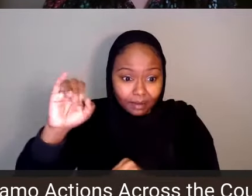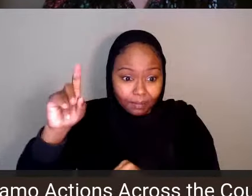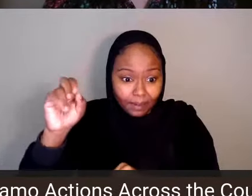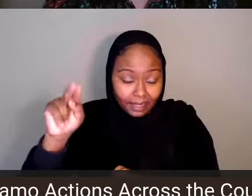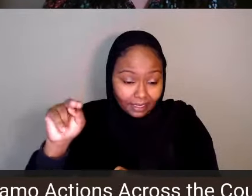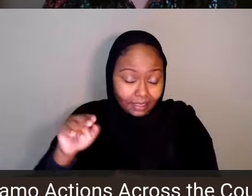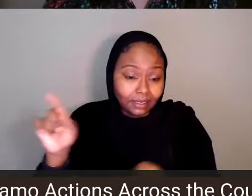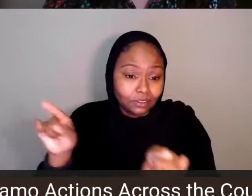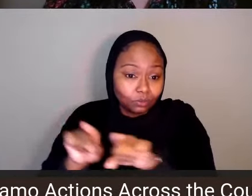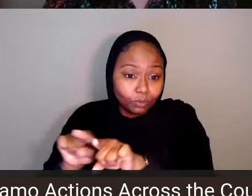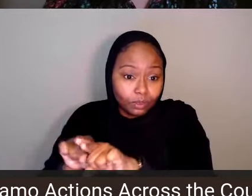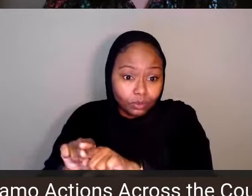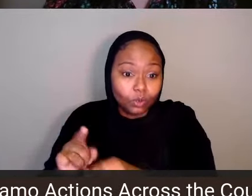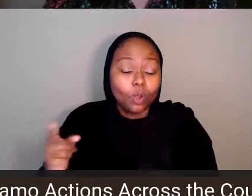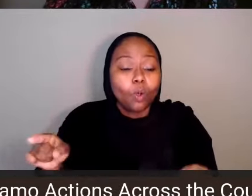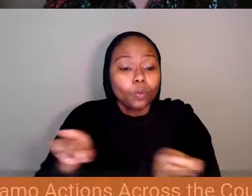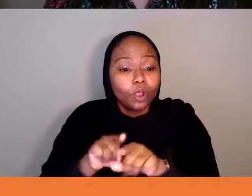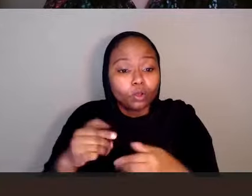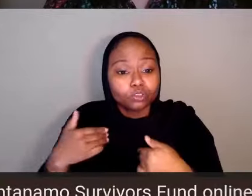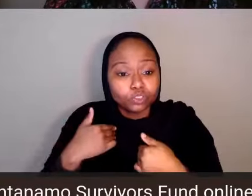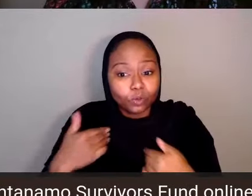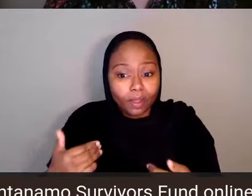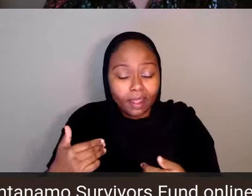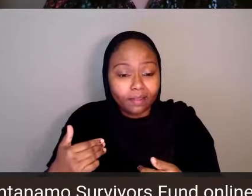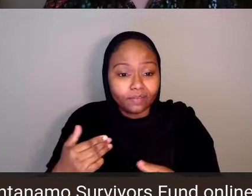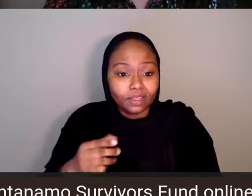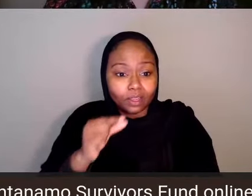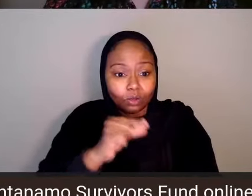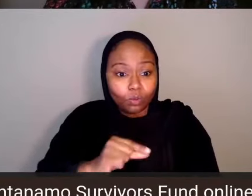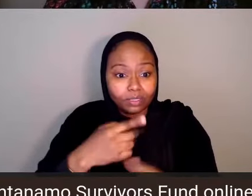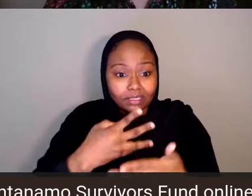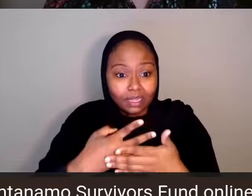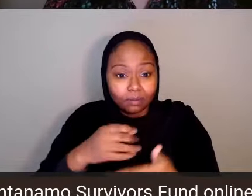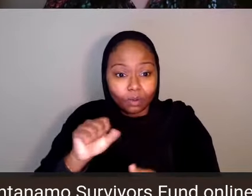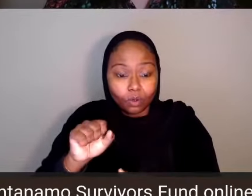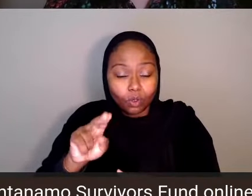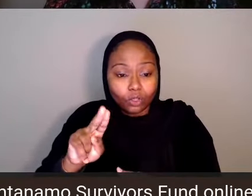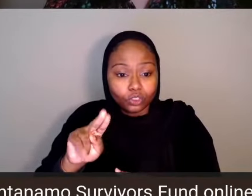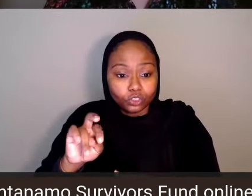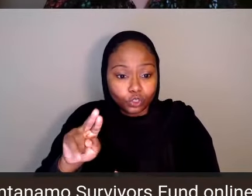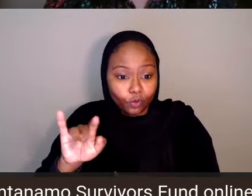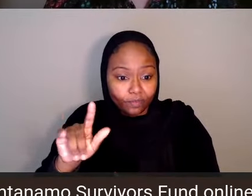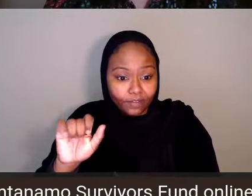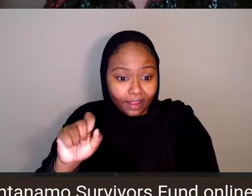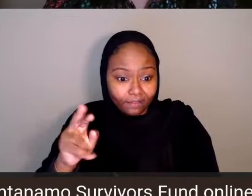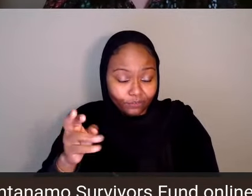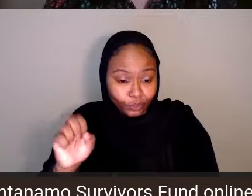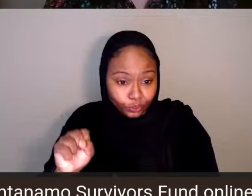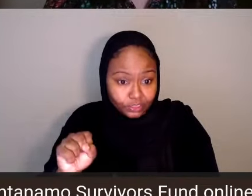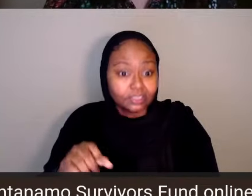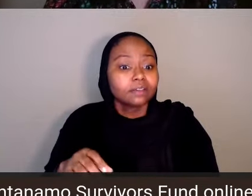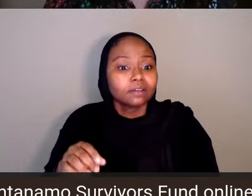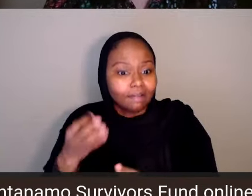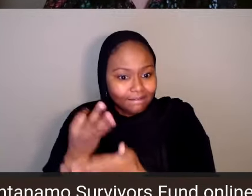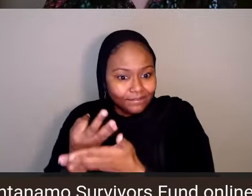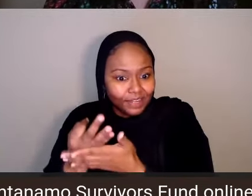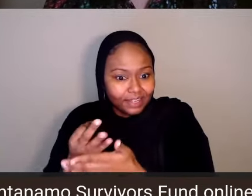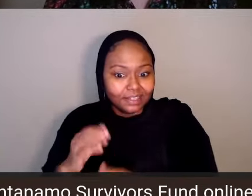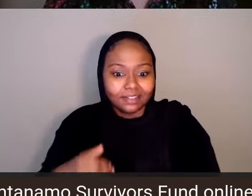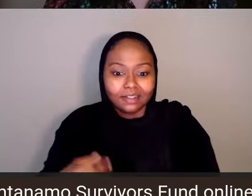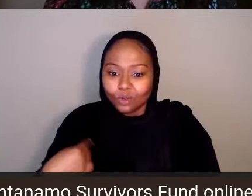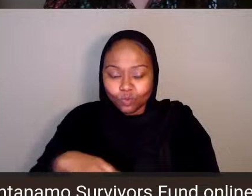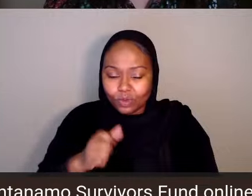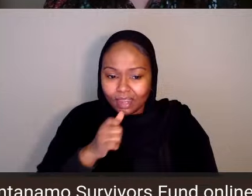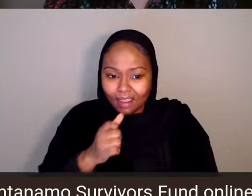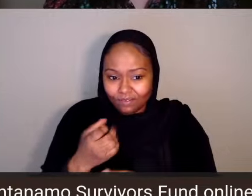have the Guantanamo Survivors Fund. We haven't had a chance to talk about that much here, but it is a great group